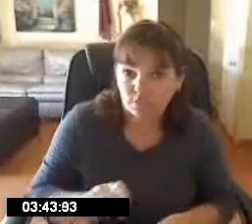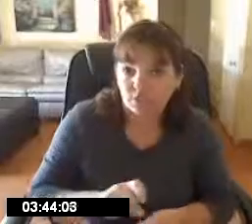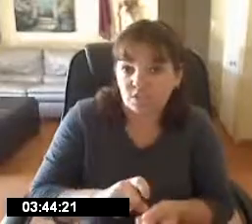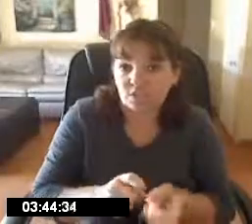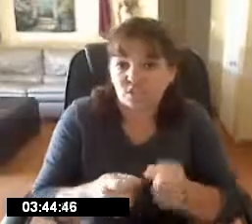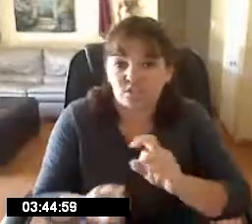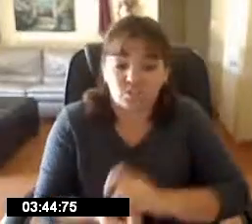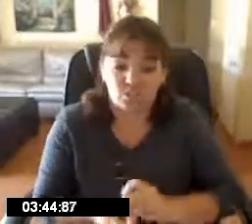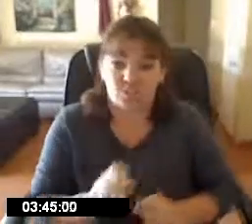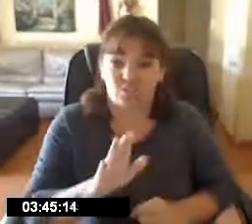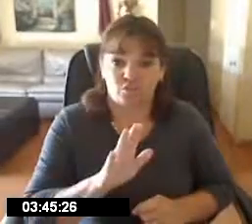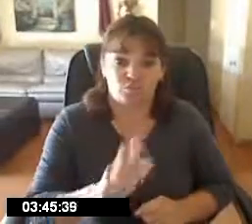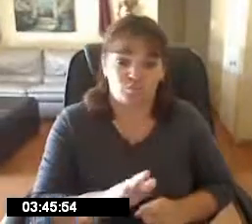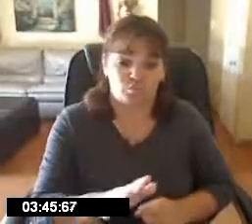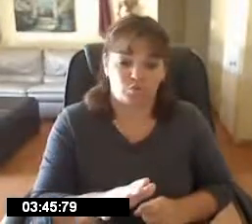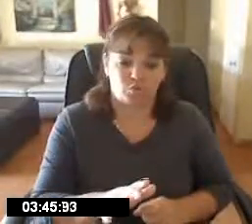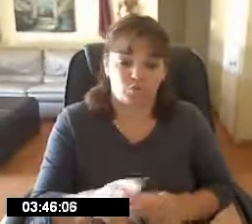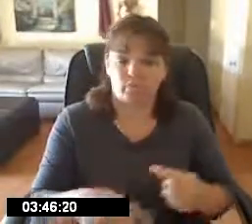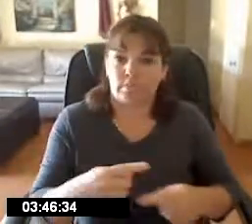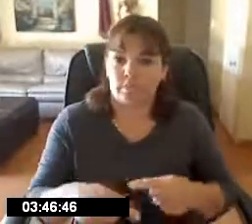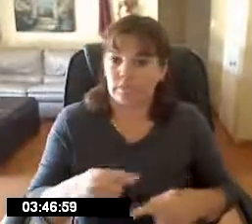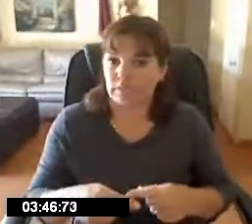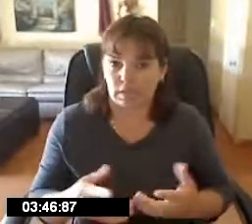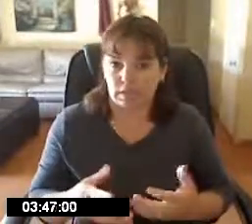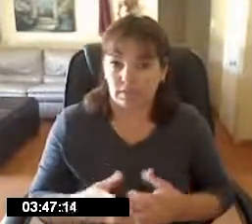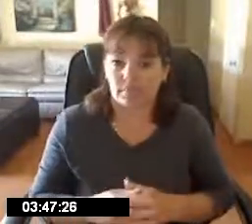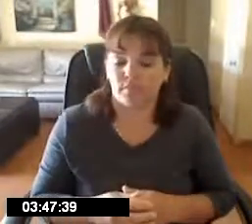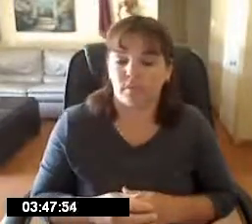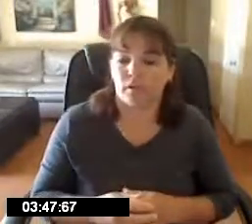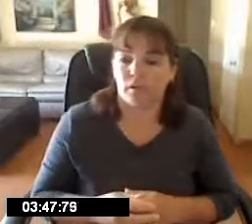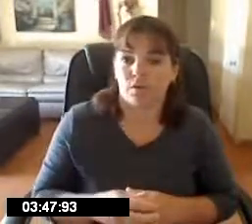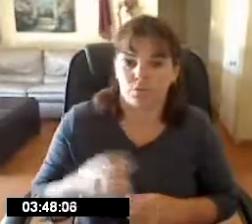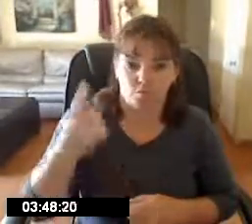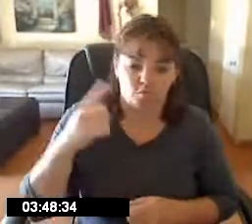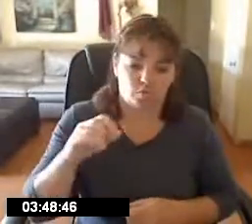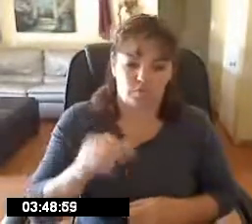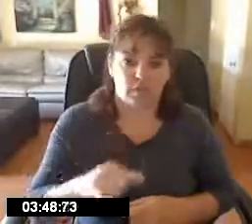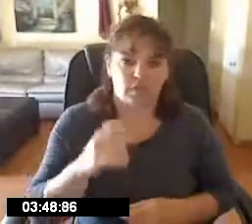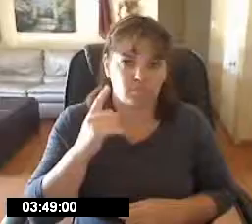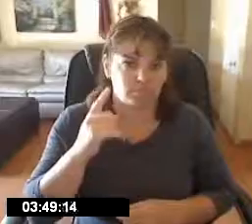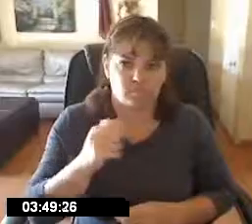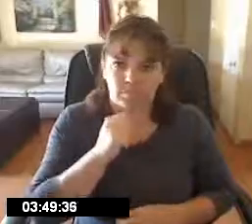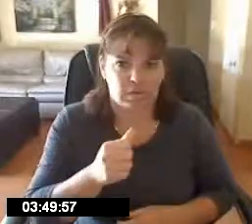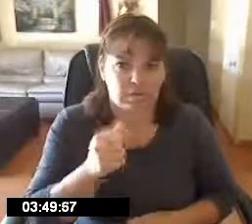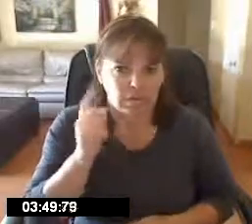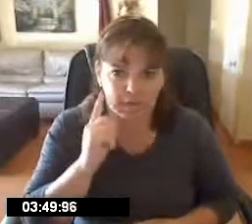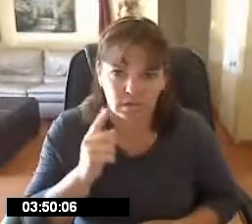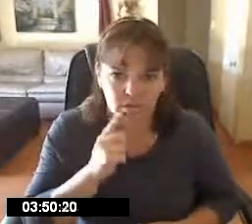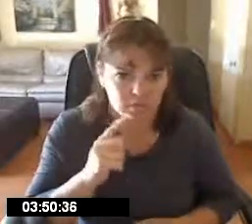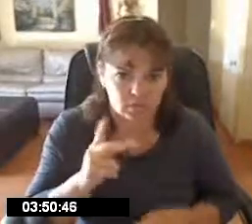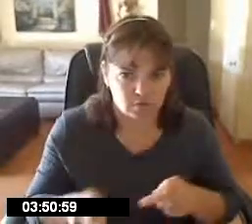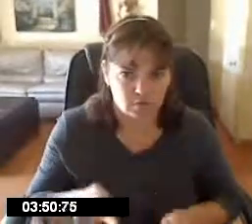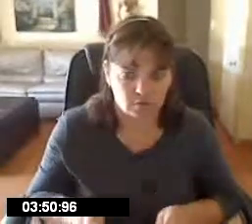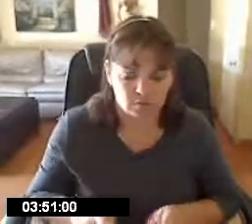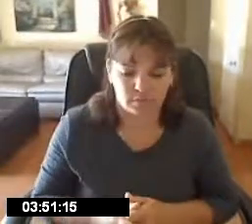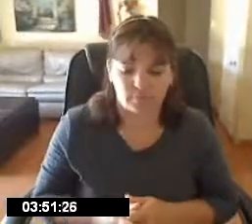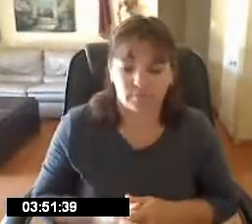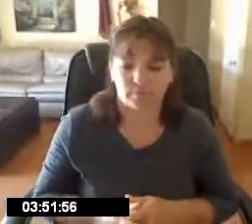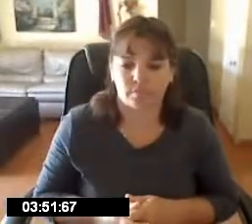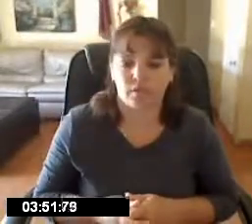style based on the deaf person in front of you. They should not have to accommodate you. And then you'll have to have knowledge of assignment content.